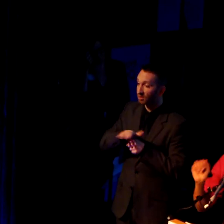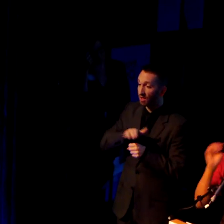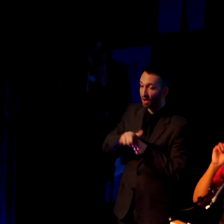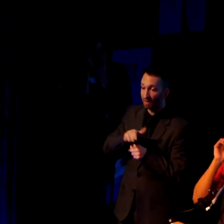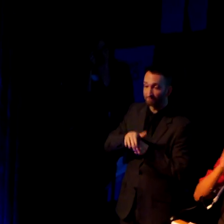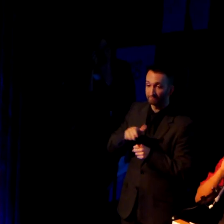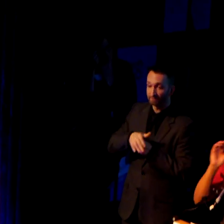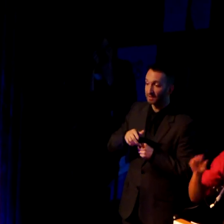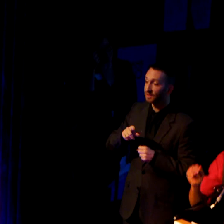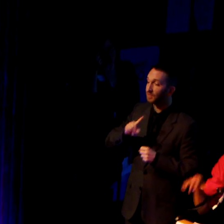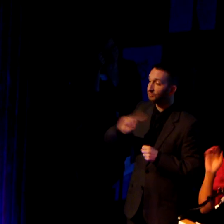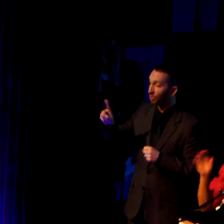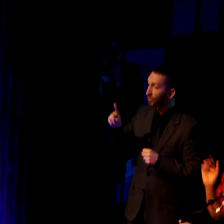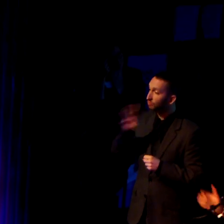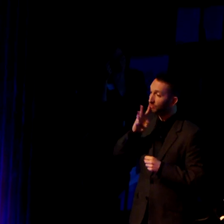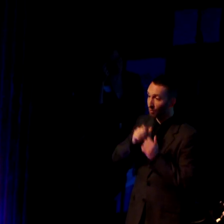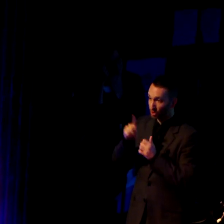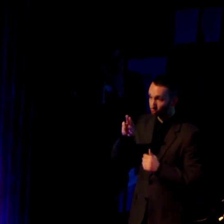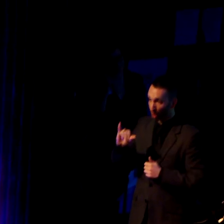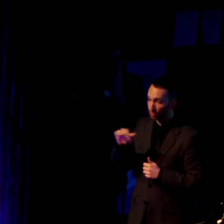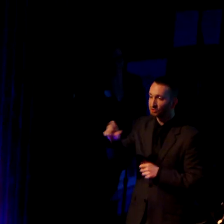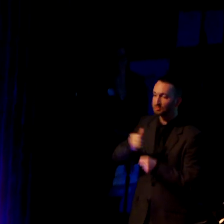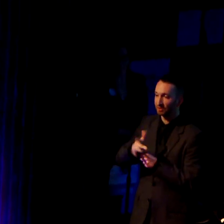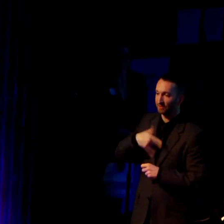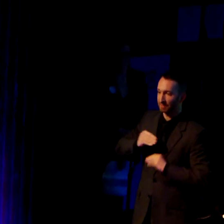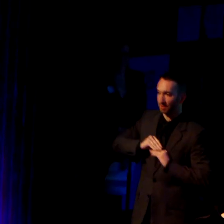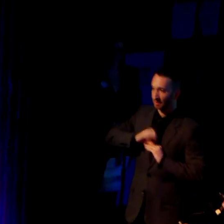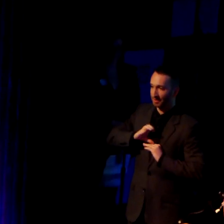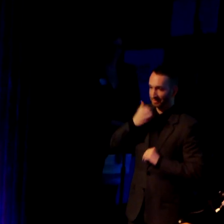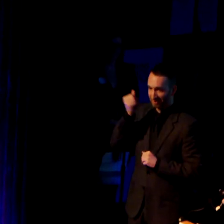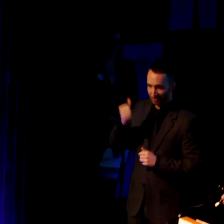talk to Tony, and she'll make you feel all better.